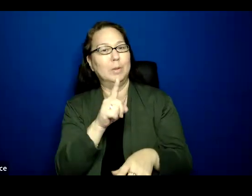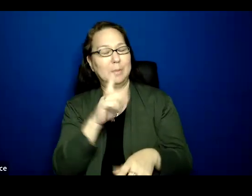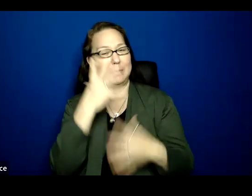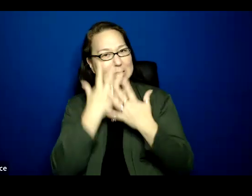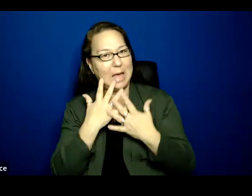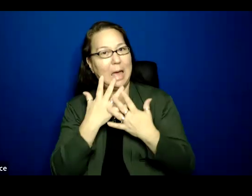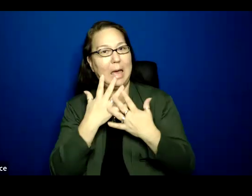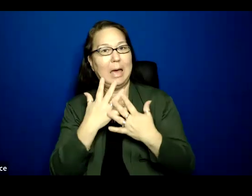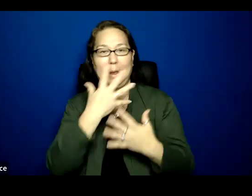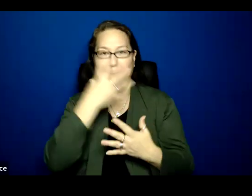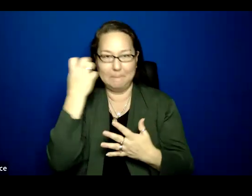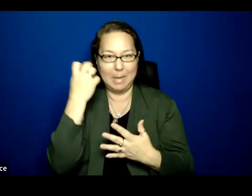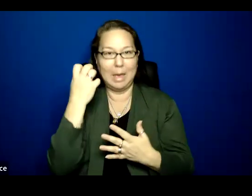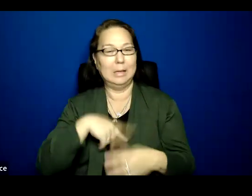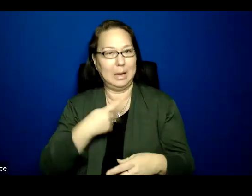don't close Cash.